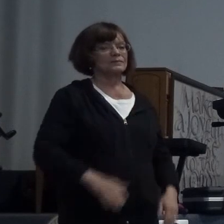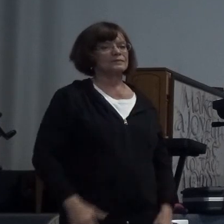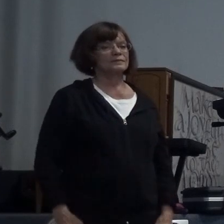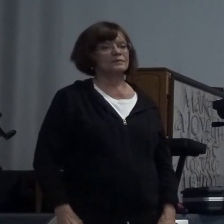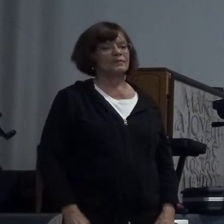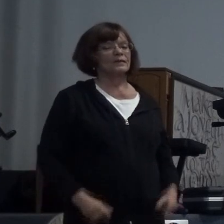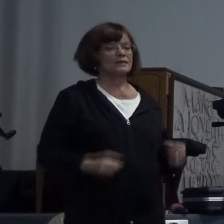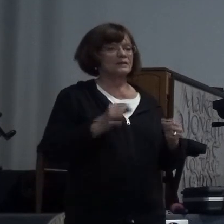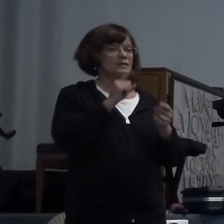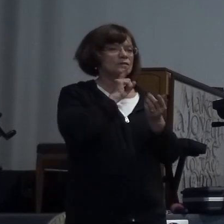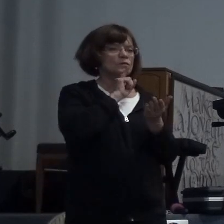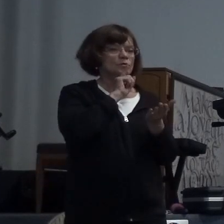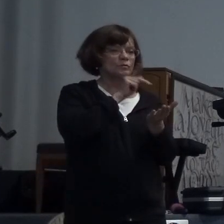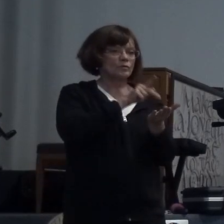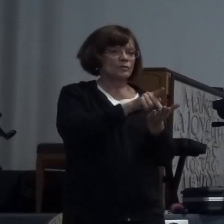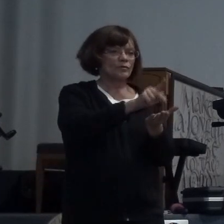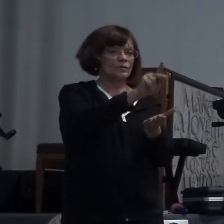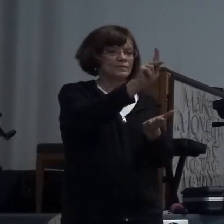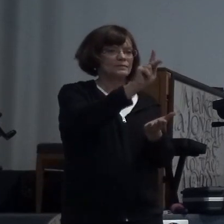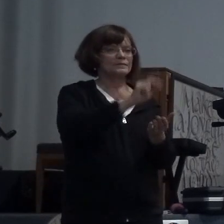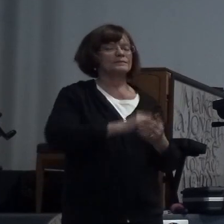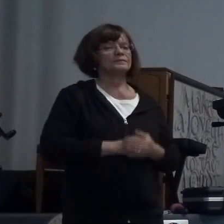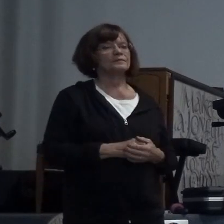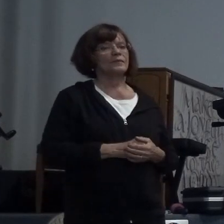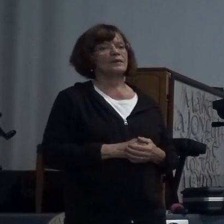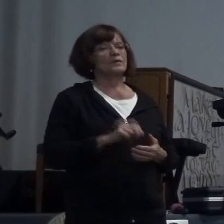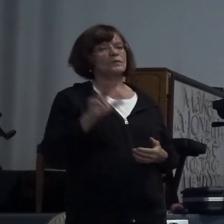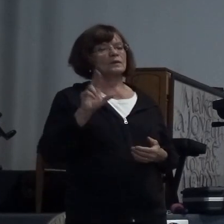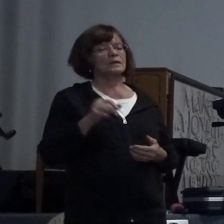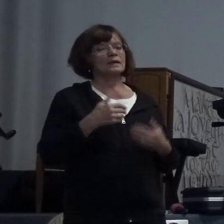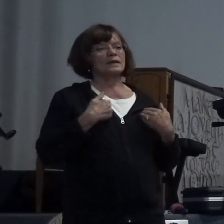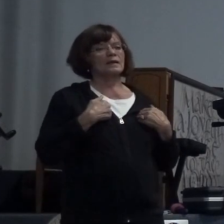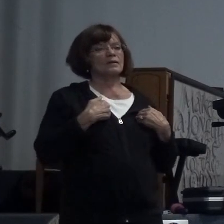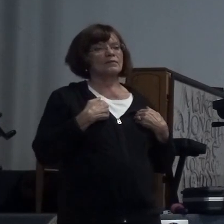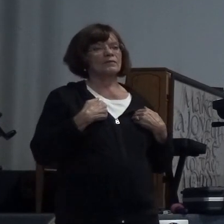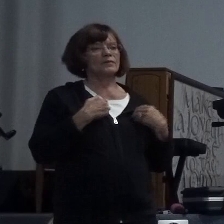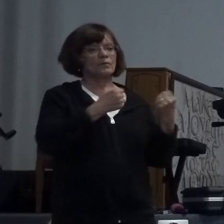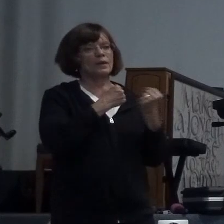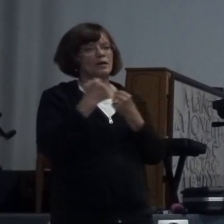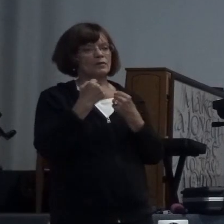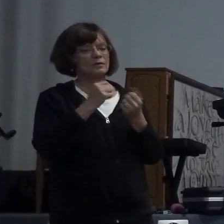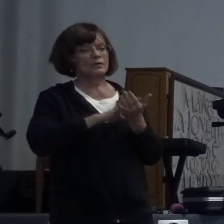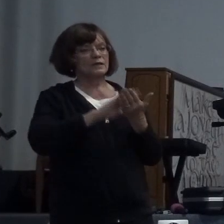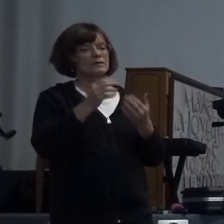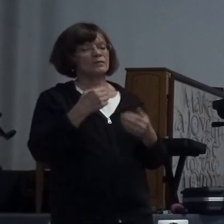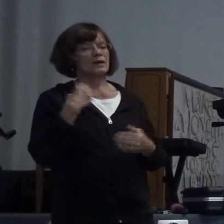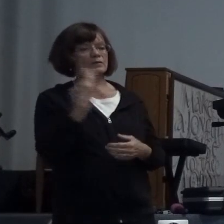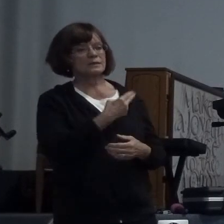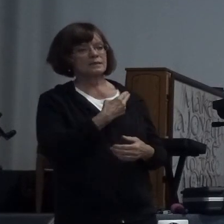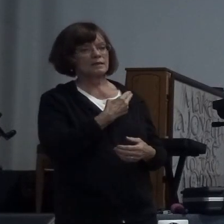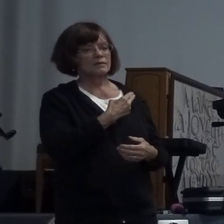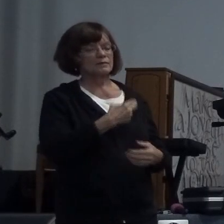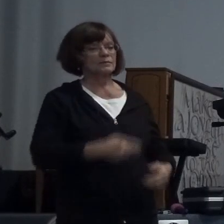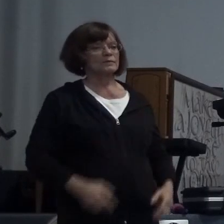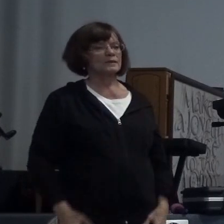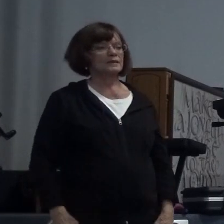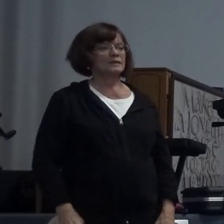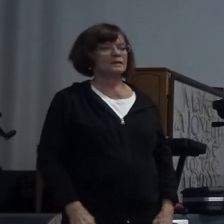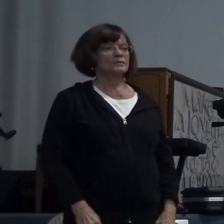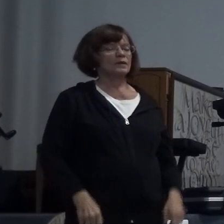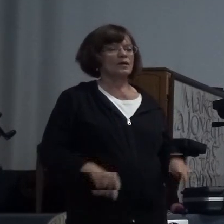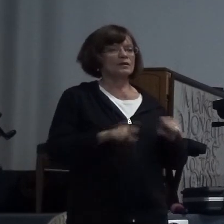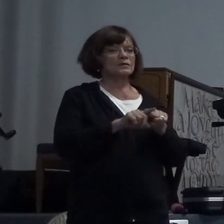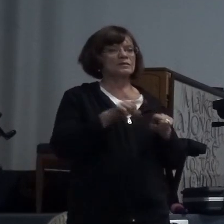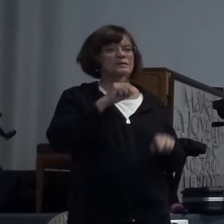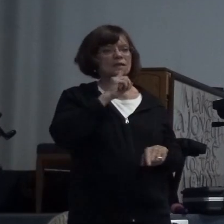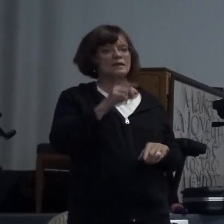And that's the truth. We don't have the power to forgive ourselves. We don't. And that would also say, if you